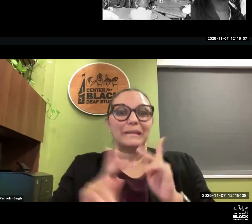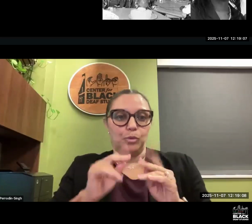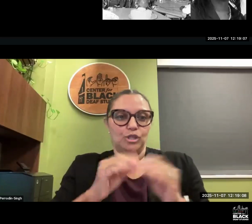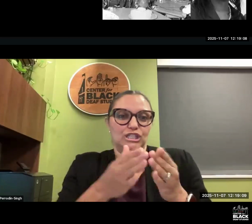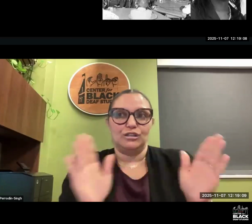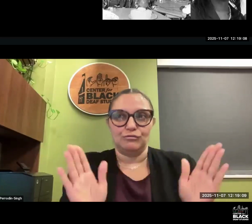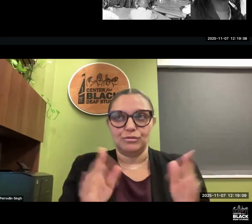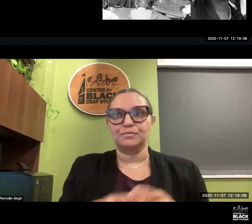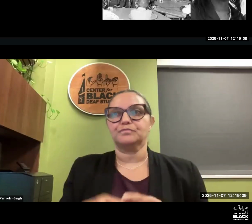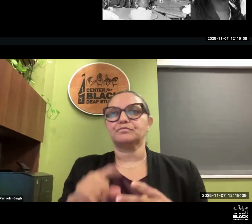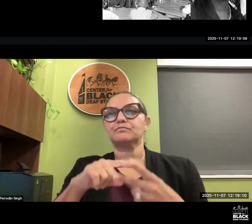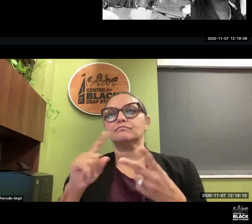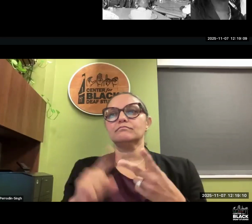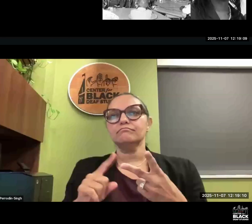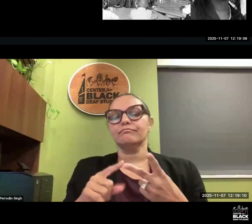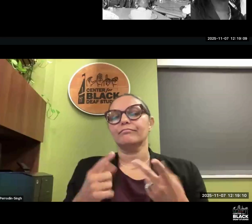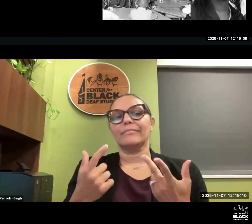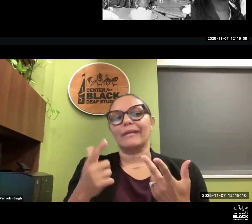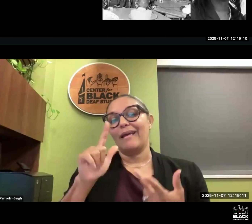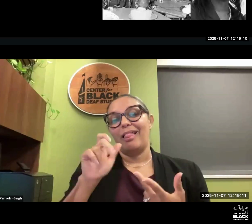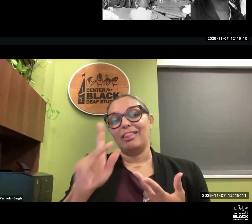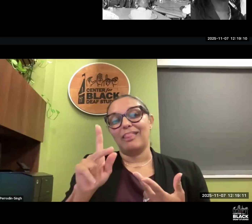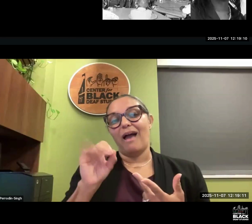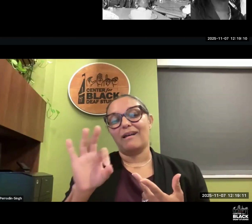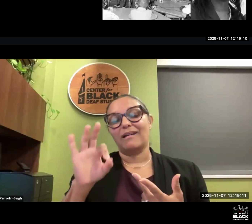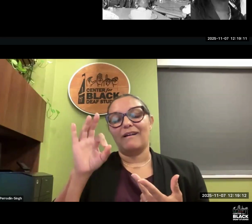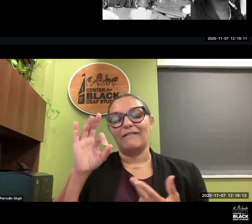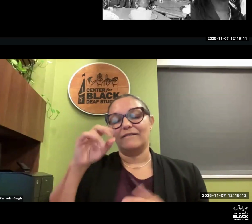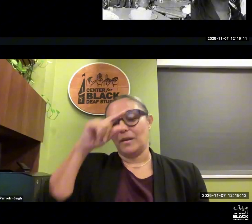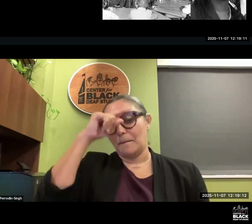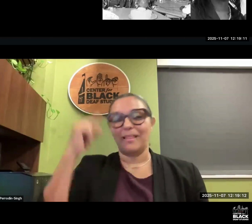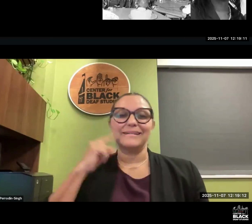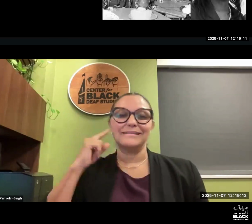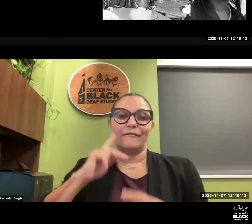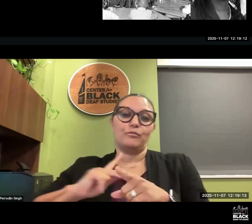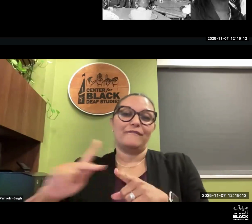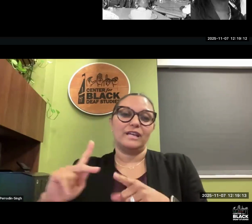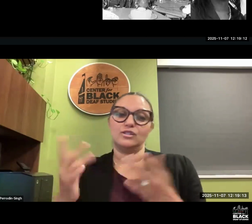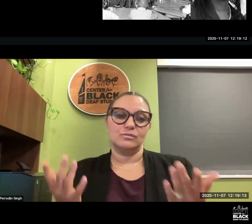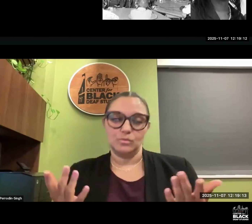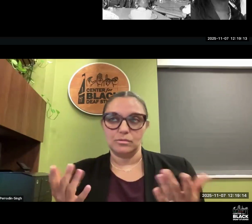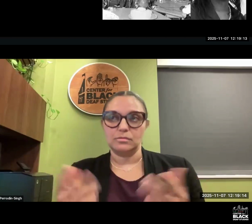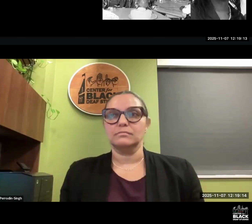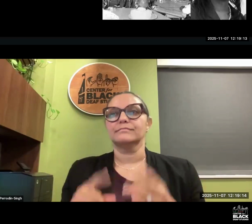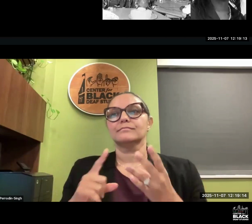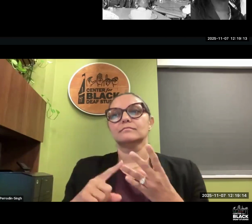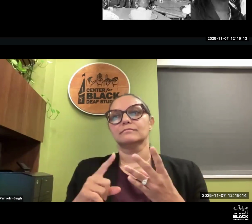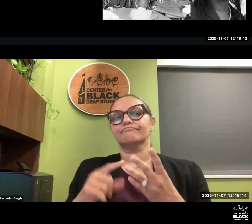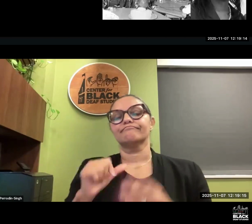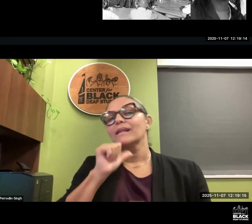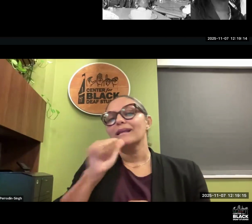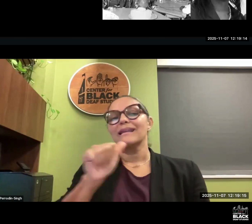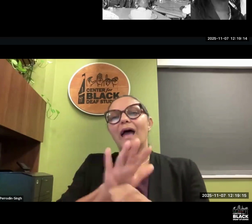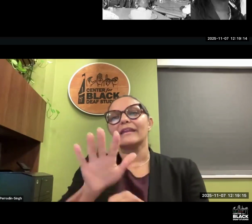deaf education, deaf children, or people in general. The lack of Black